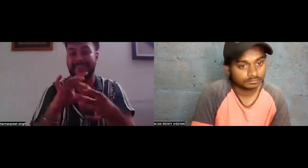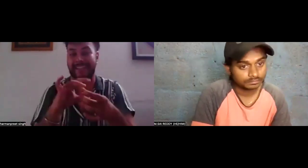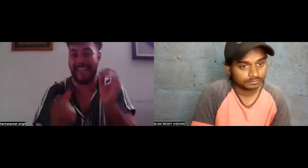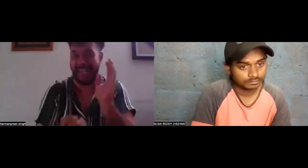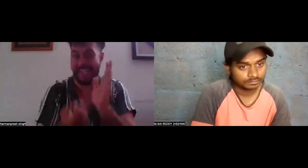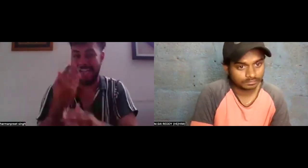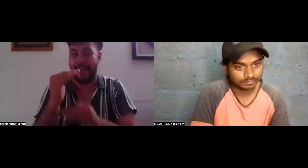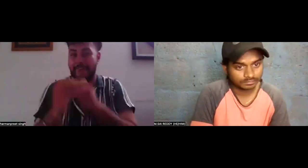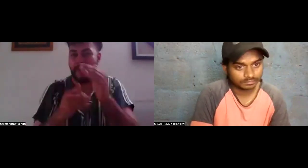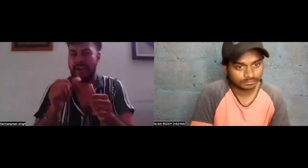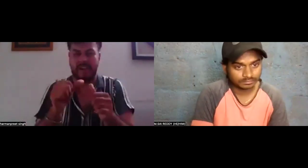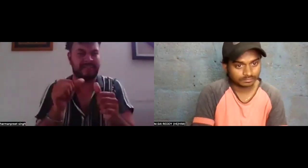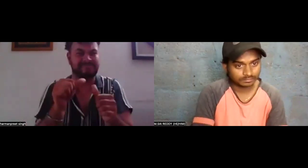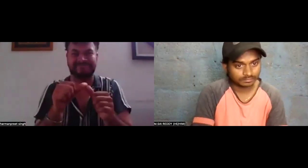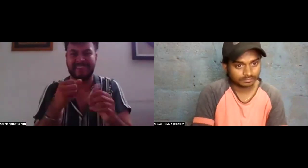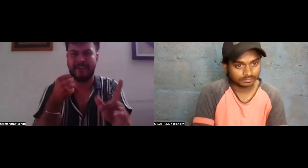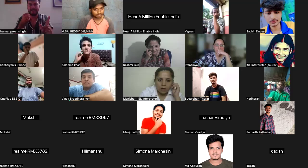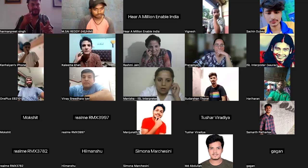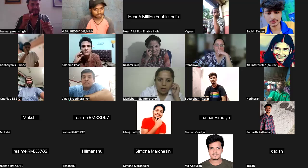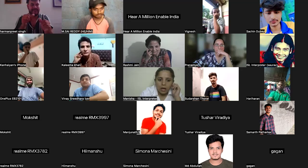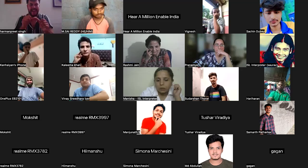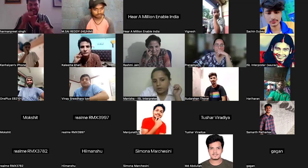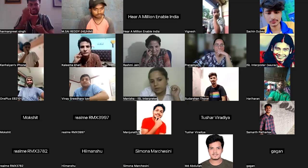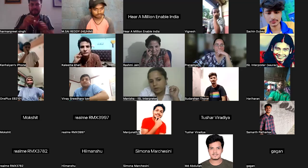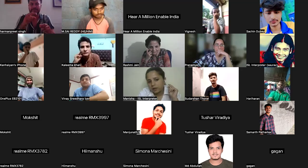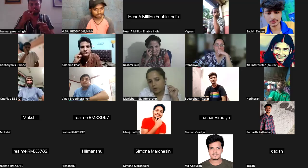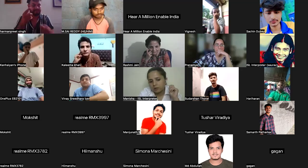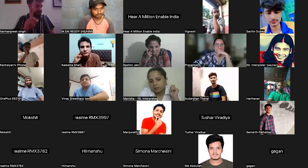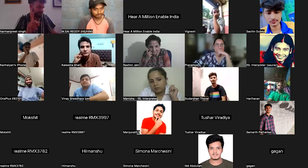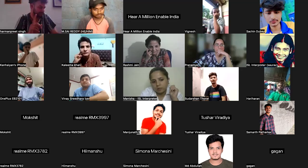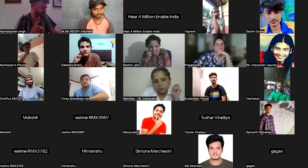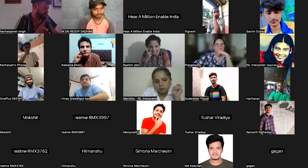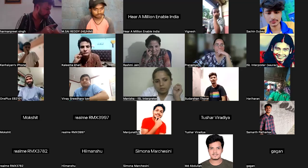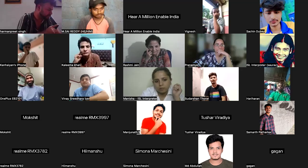So my second question is, how does the,